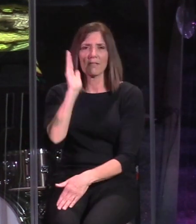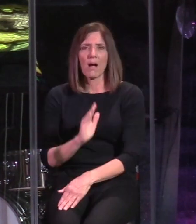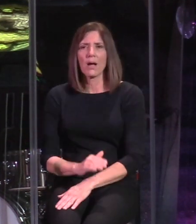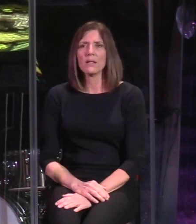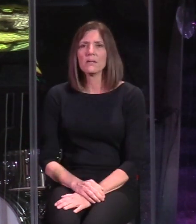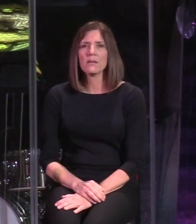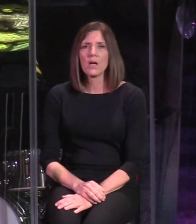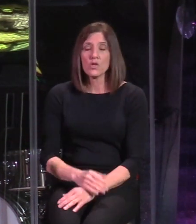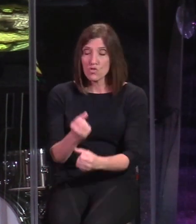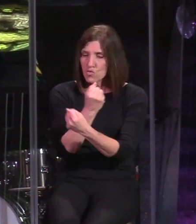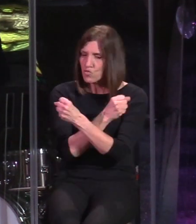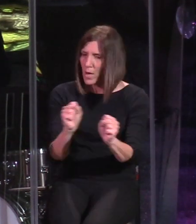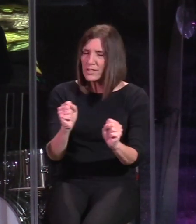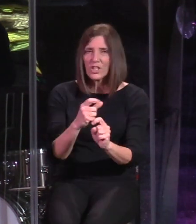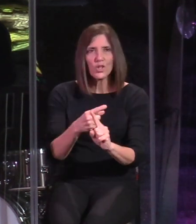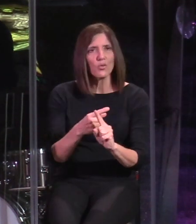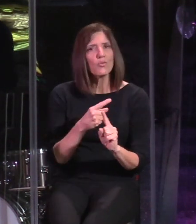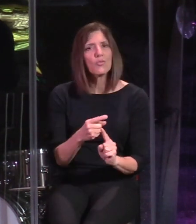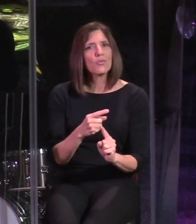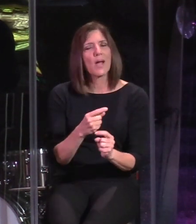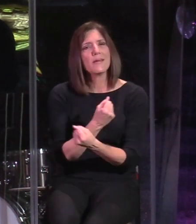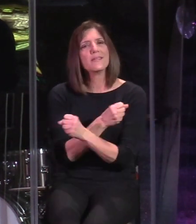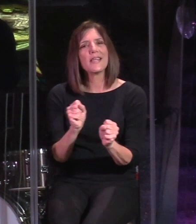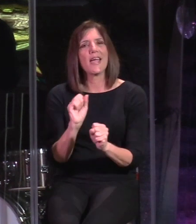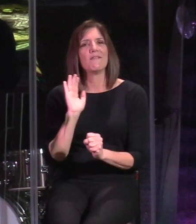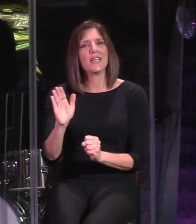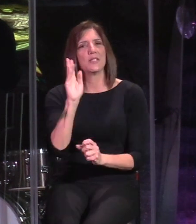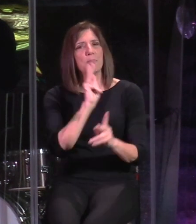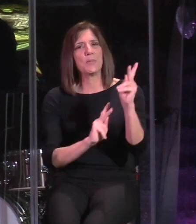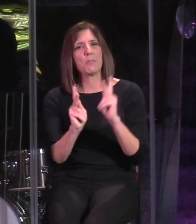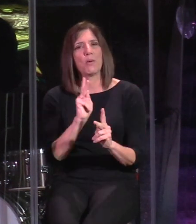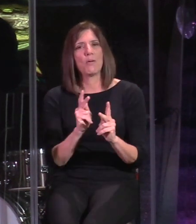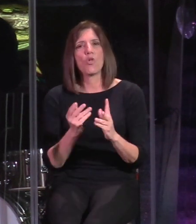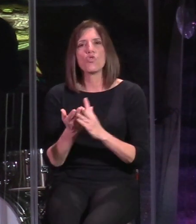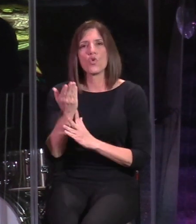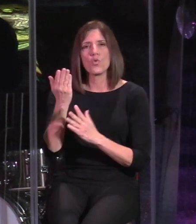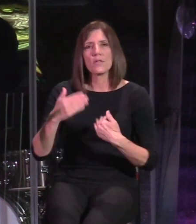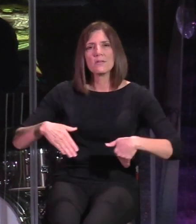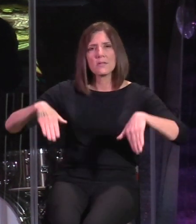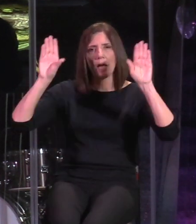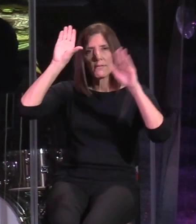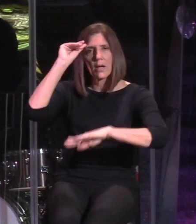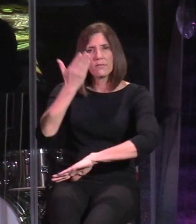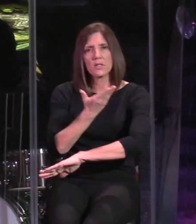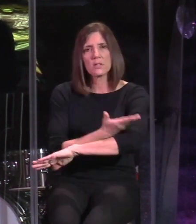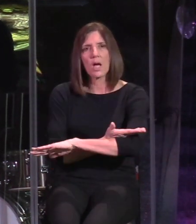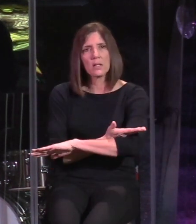to rescue and redeem his people through the sacrifice of his Son.